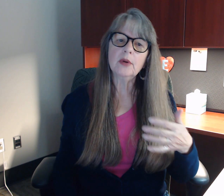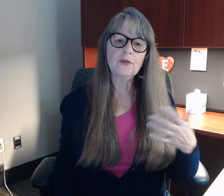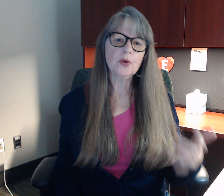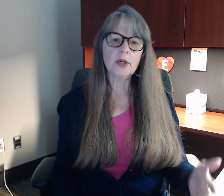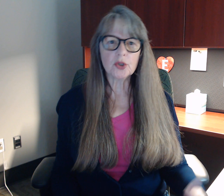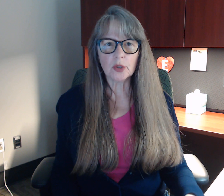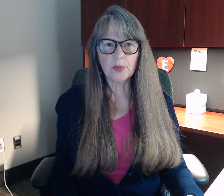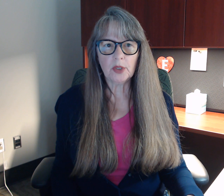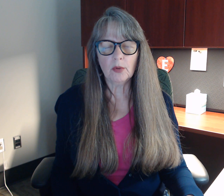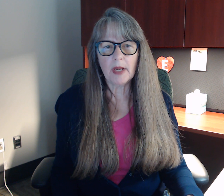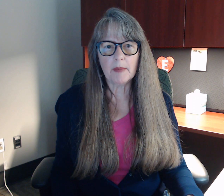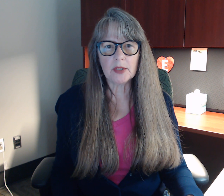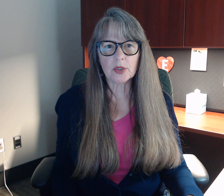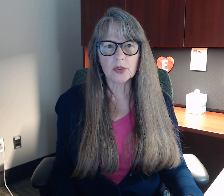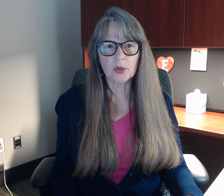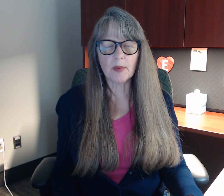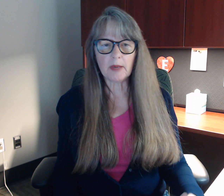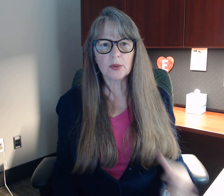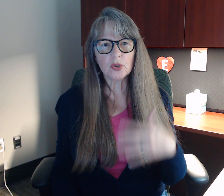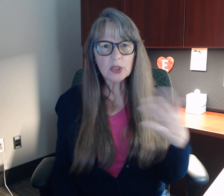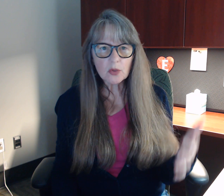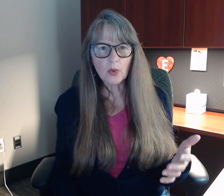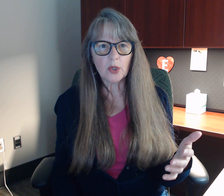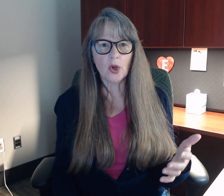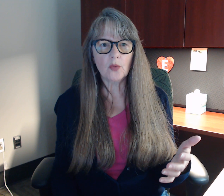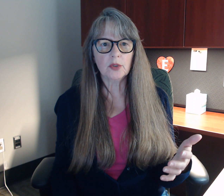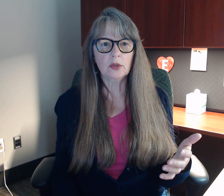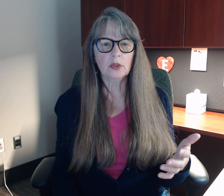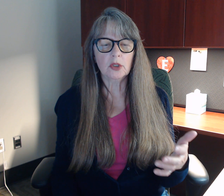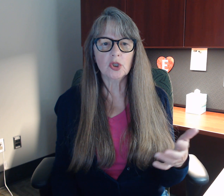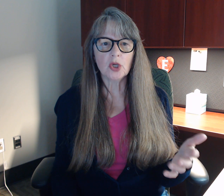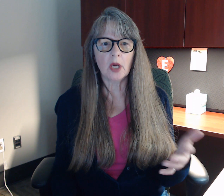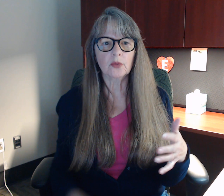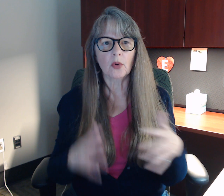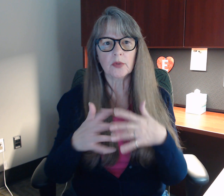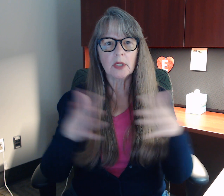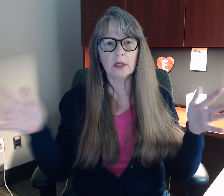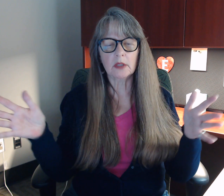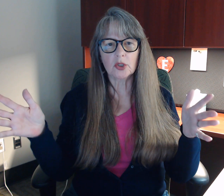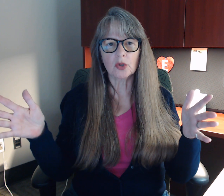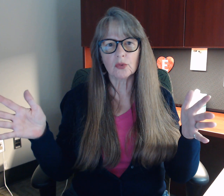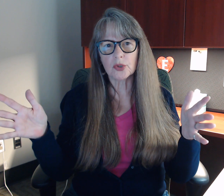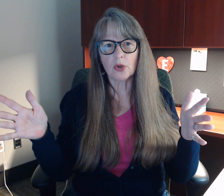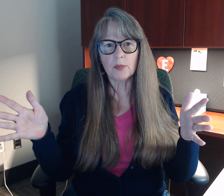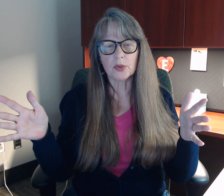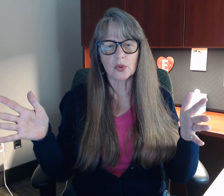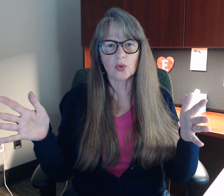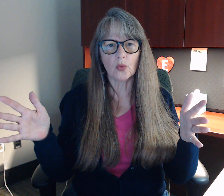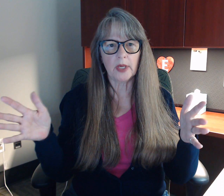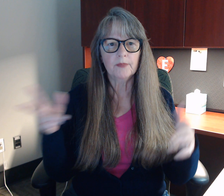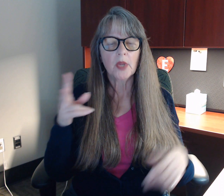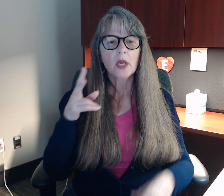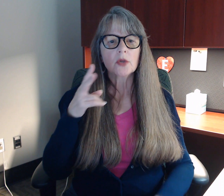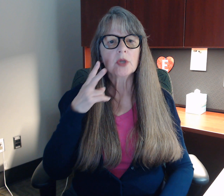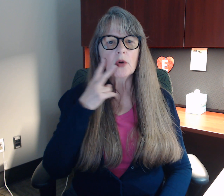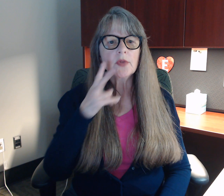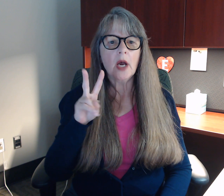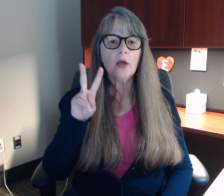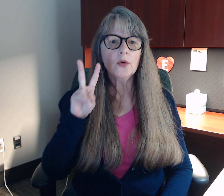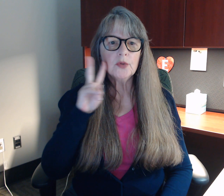you're not interpreting, you may not be as concerned about it, but you still want to know the genre or the general scope of the story. So the other